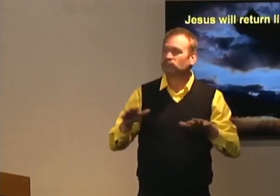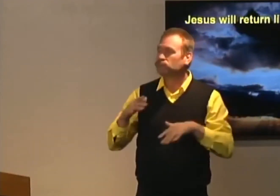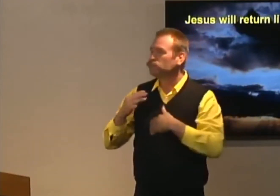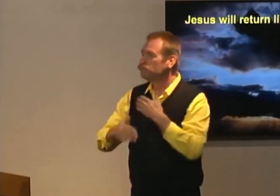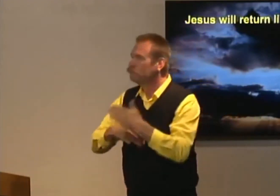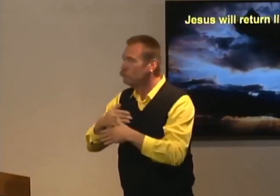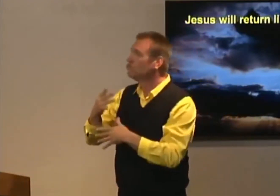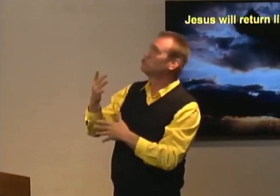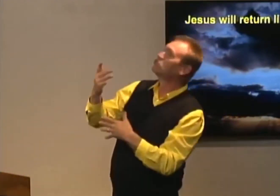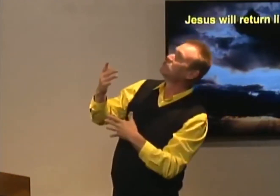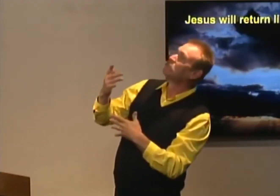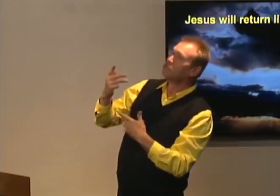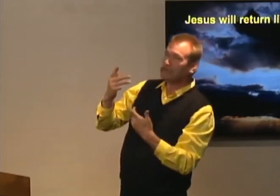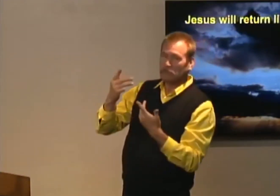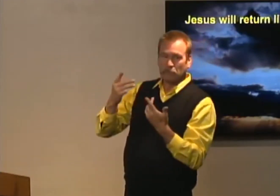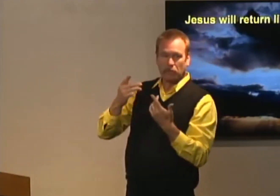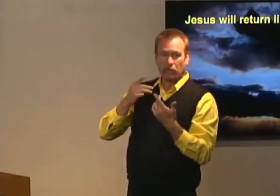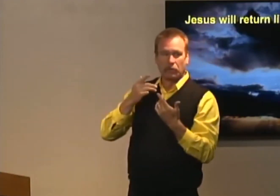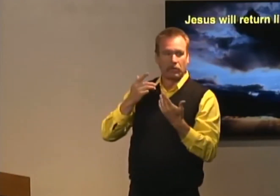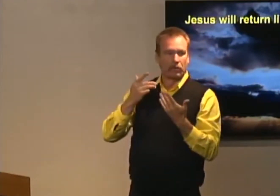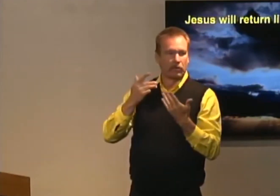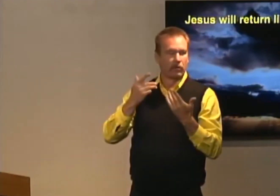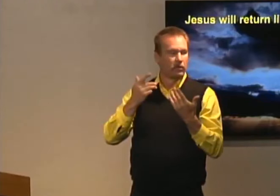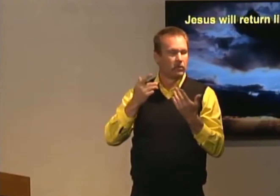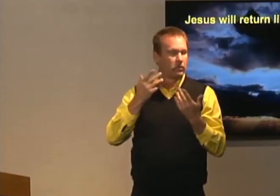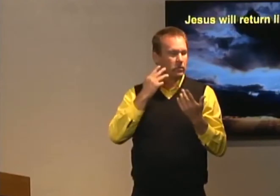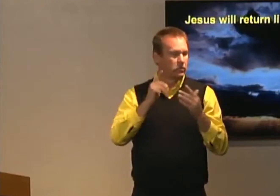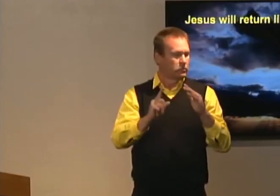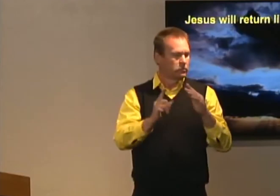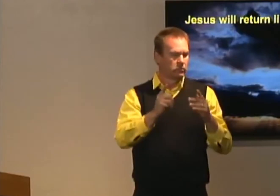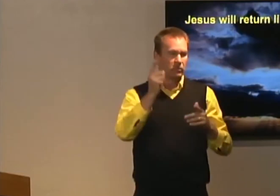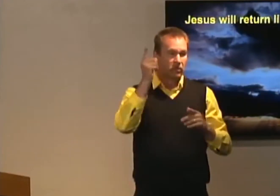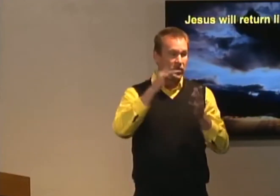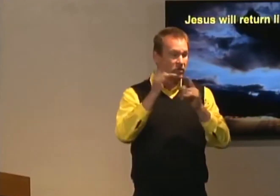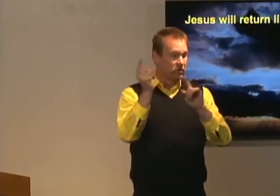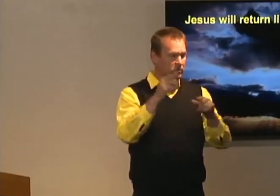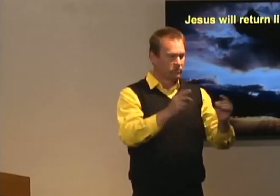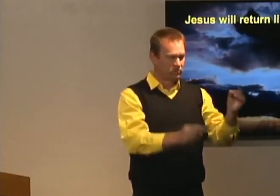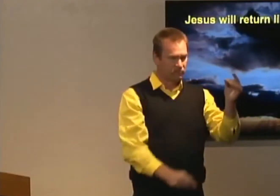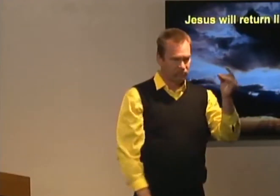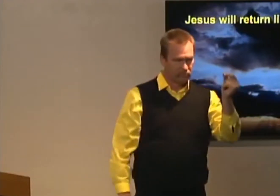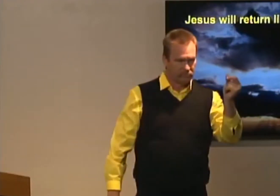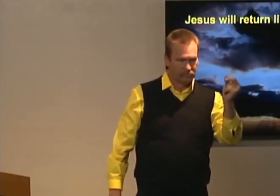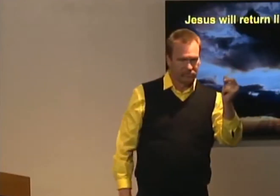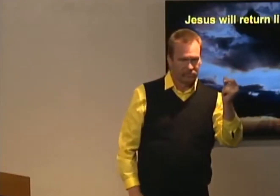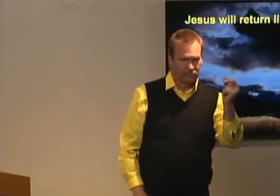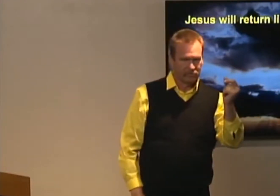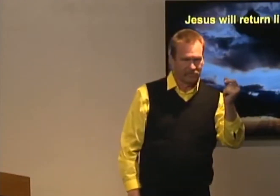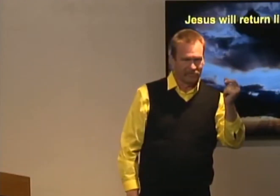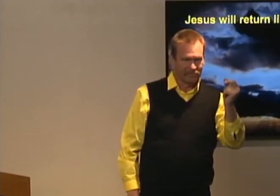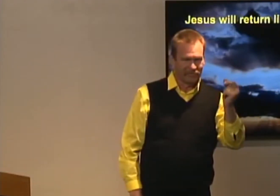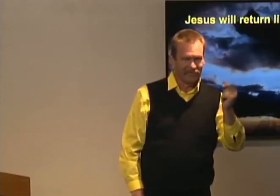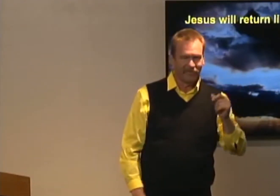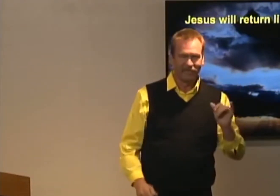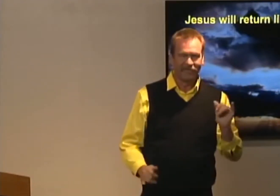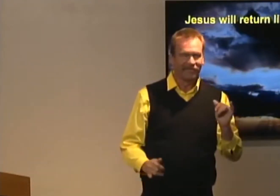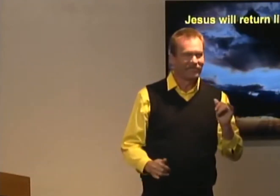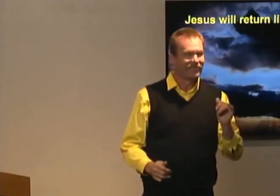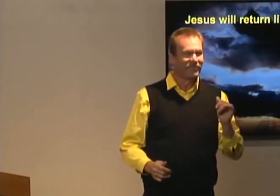blindsided by the whole thing. You're going along with your life and all of a sudden, it just happens that